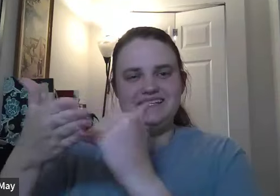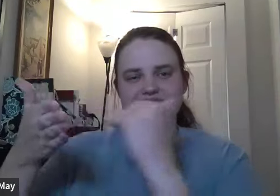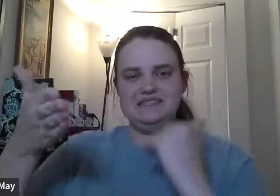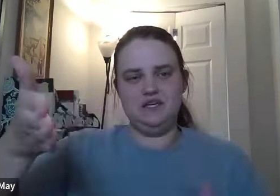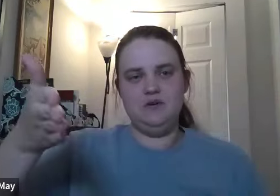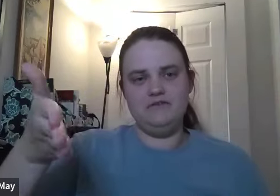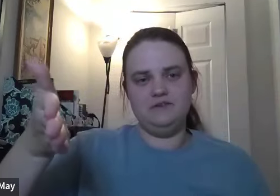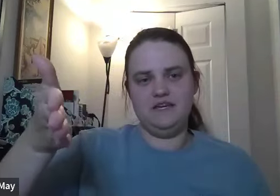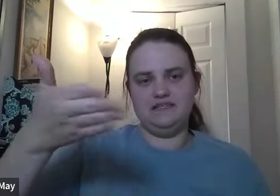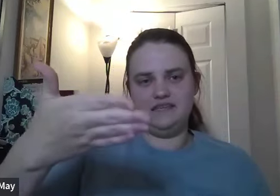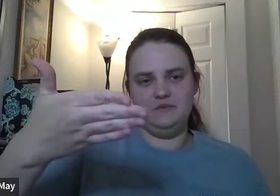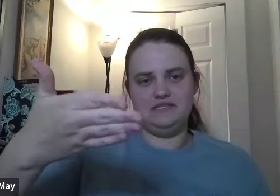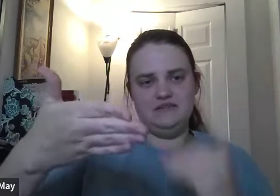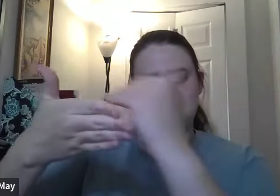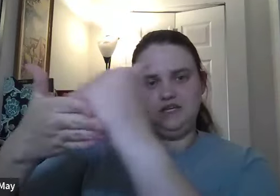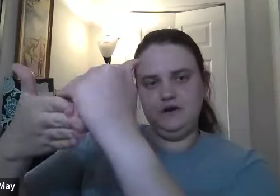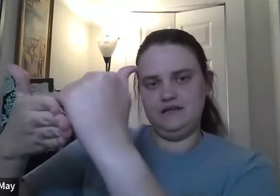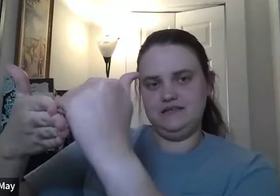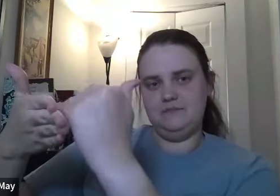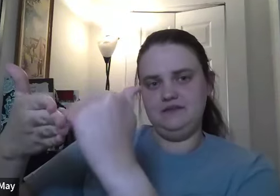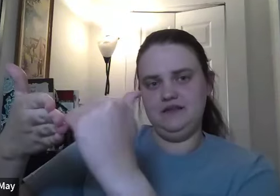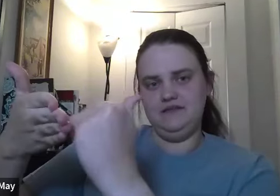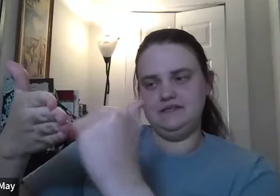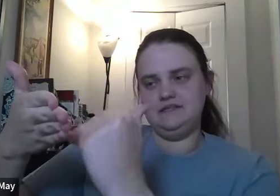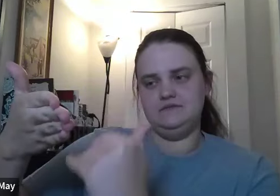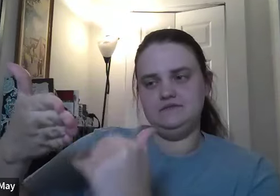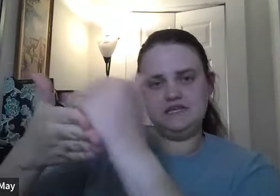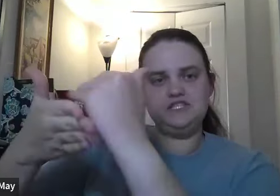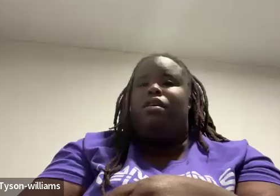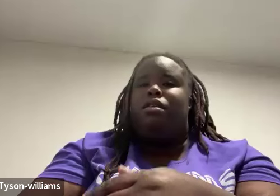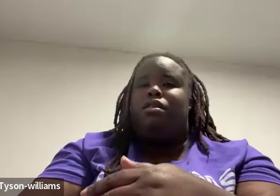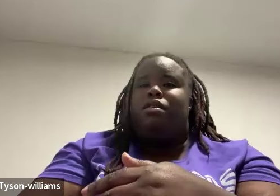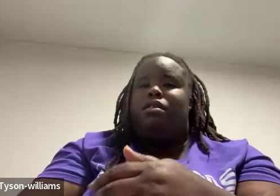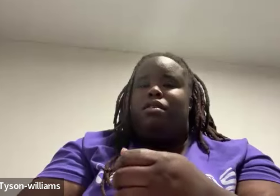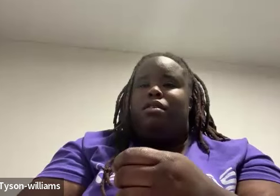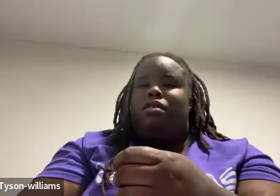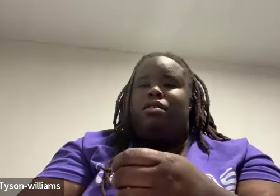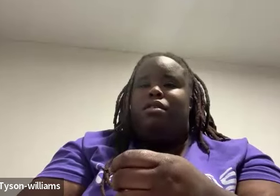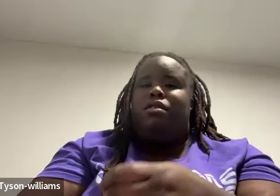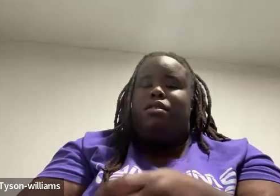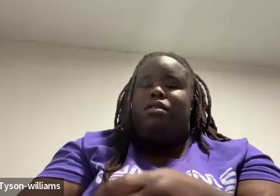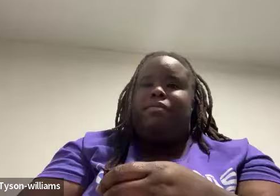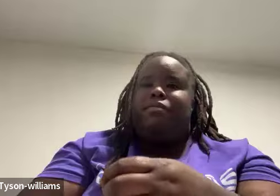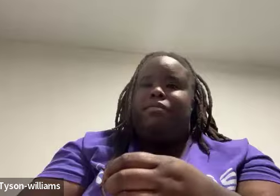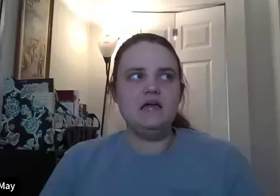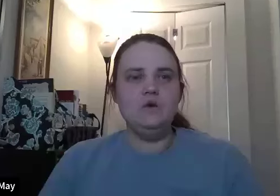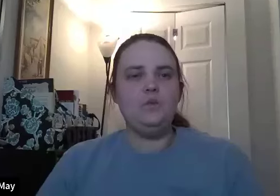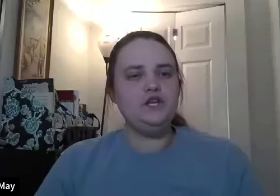list. It's like you have your hand sideways like this and you kind of tap it like this. That's Okay. just the general motion for list. But when you